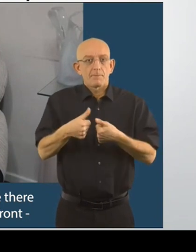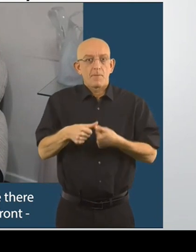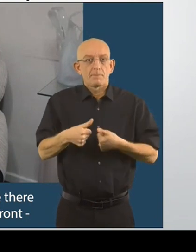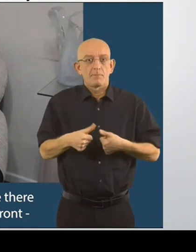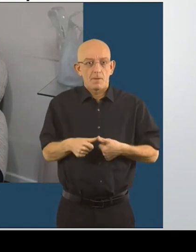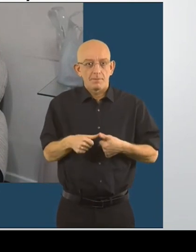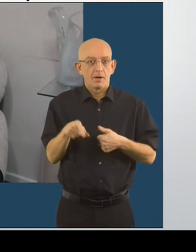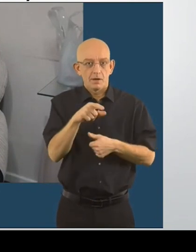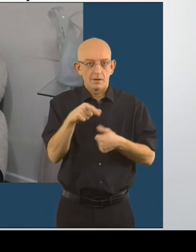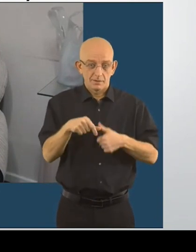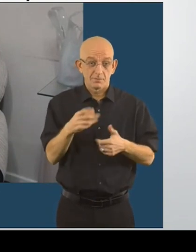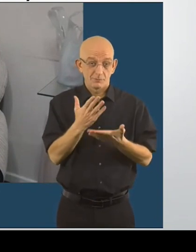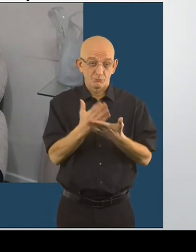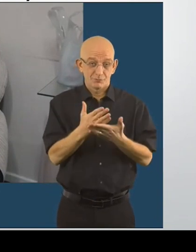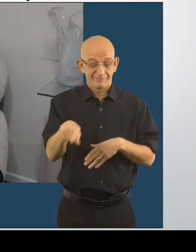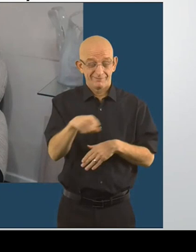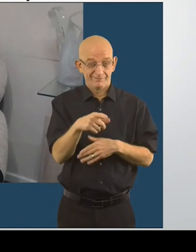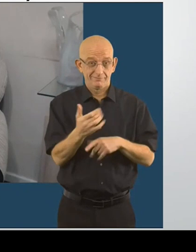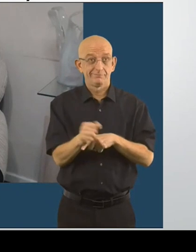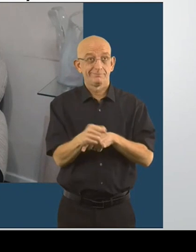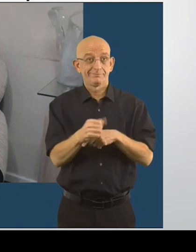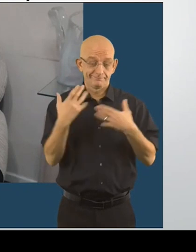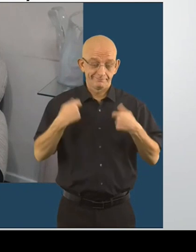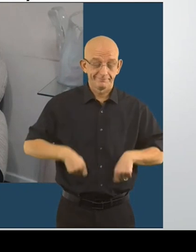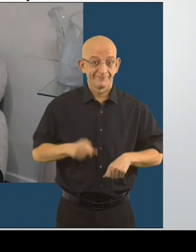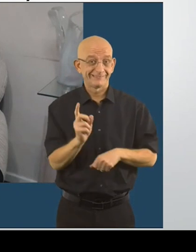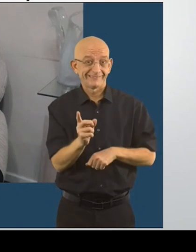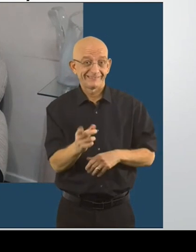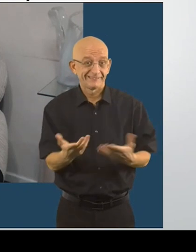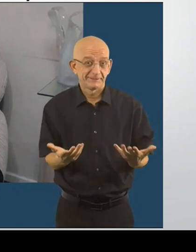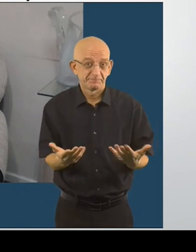and almost back to front. But they don't mind.